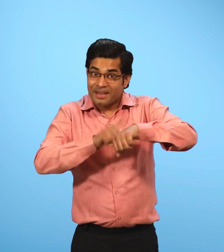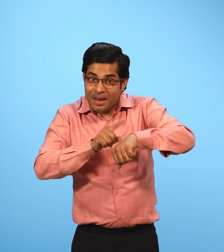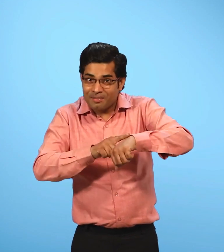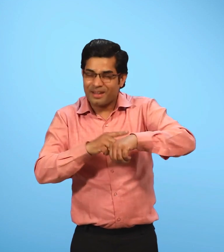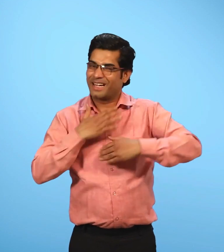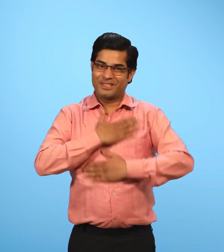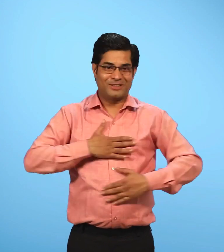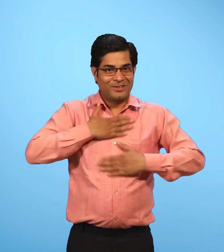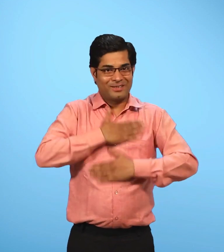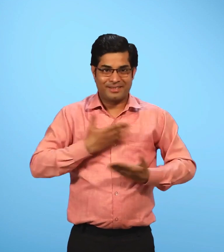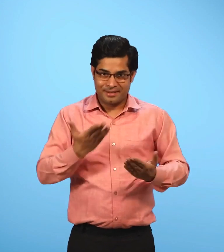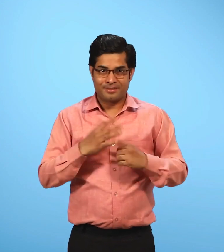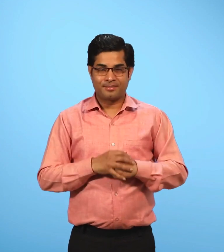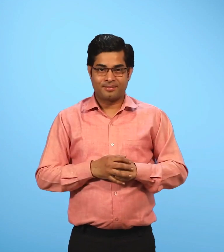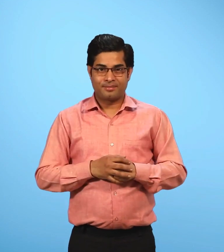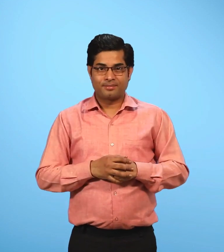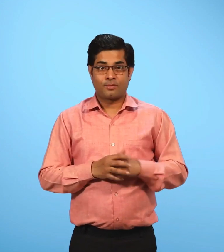football for his birthday.